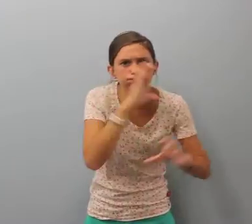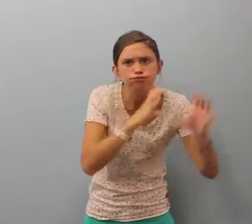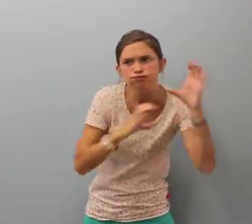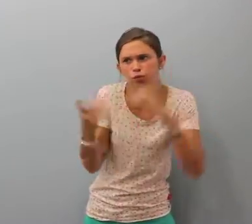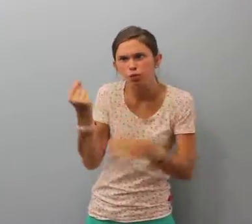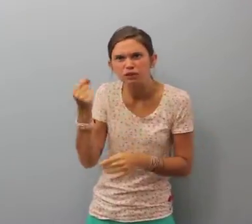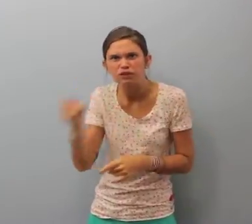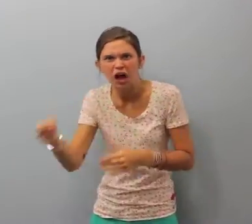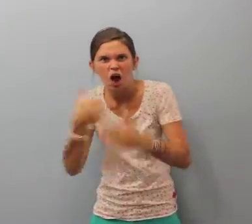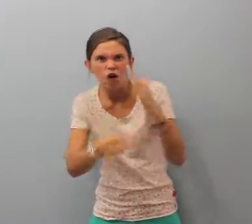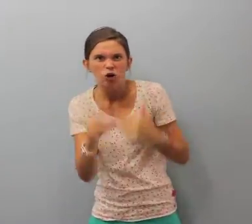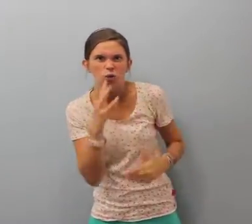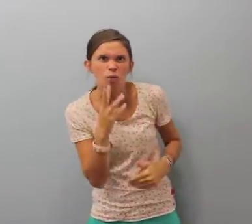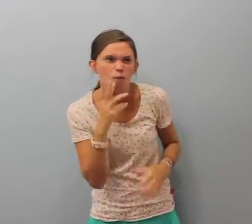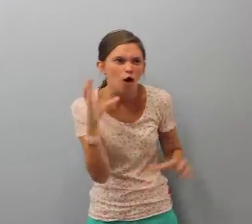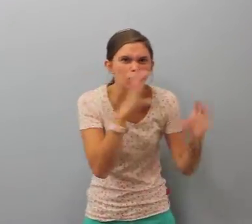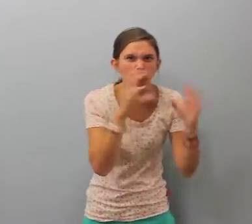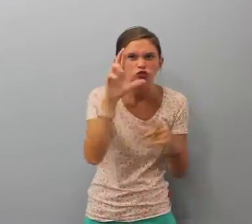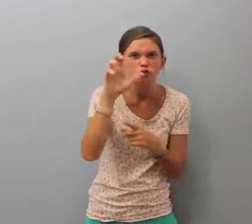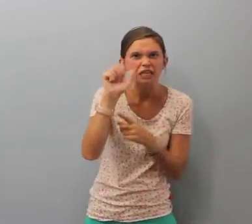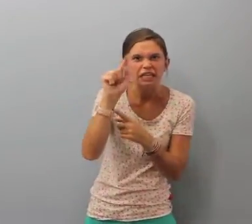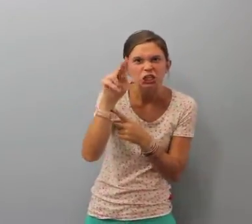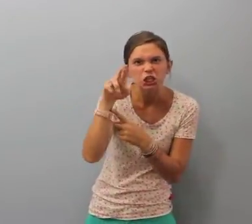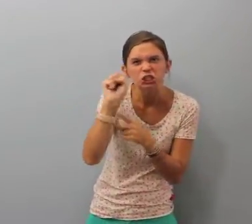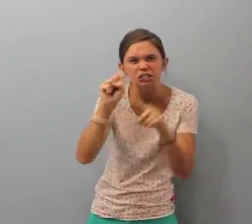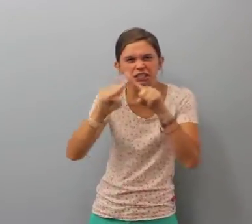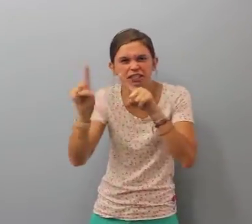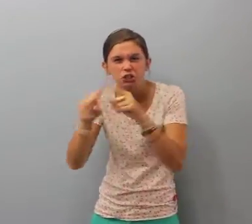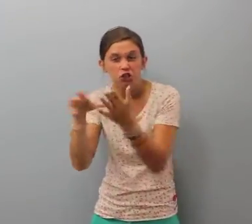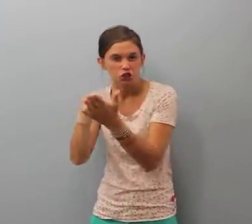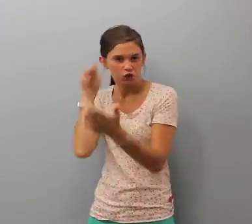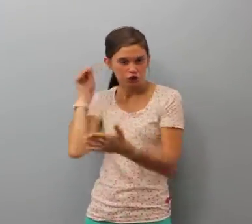things. She mentioned that she loves to scuba dive.